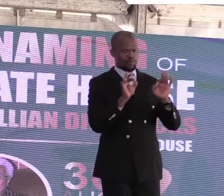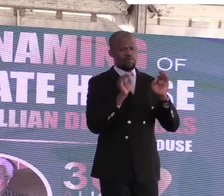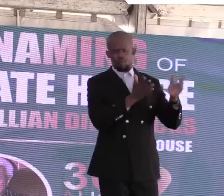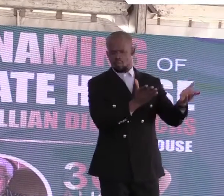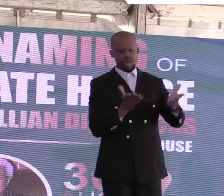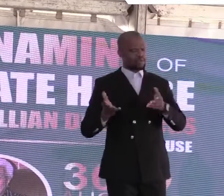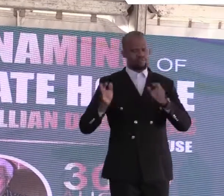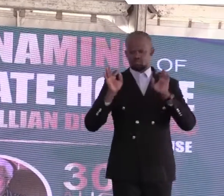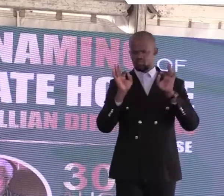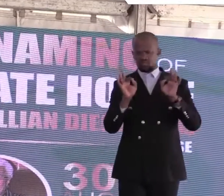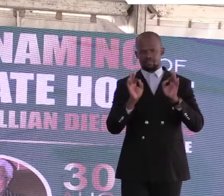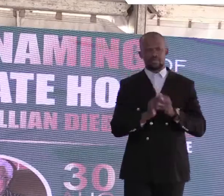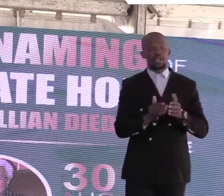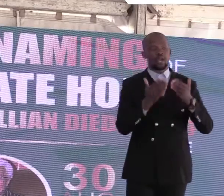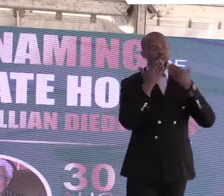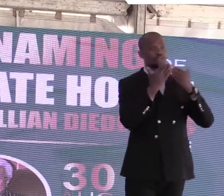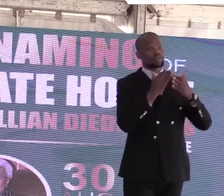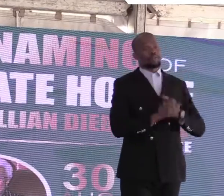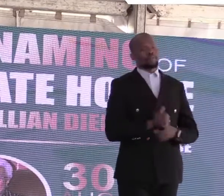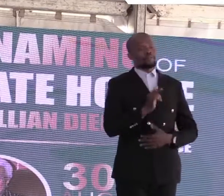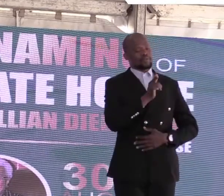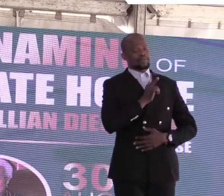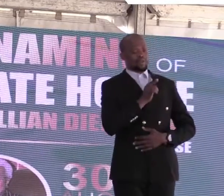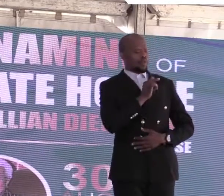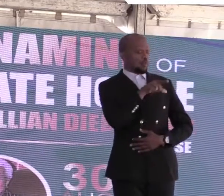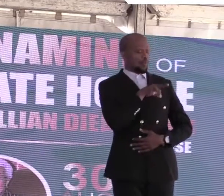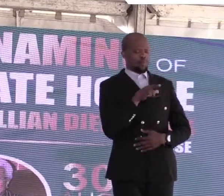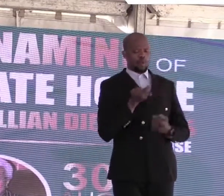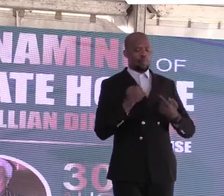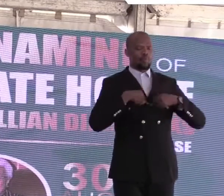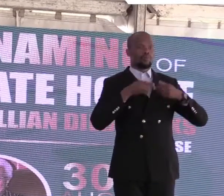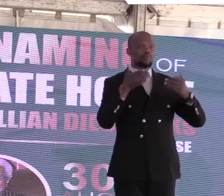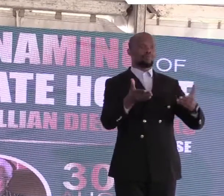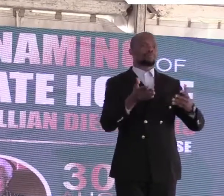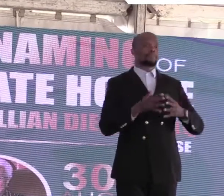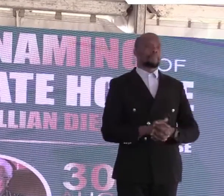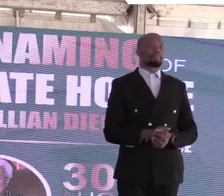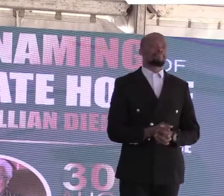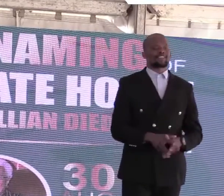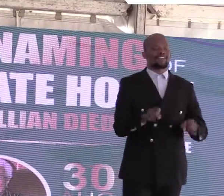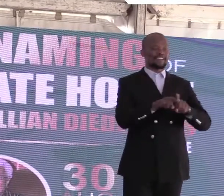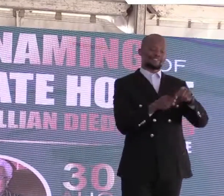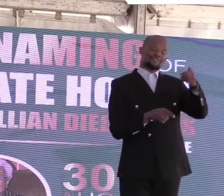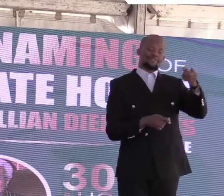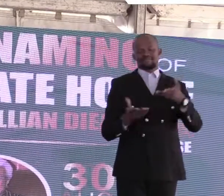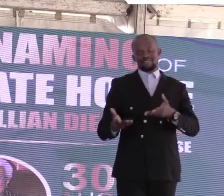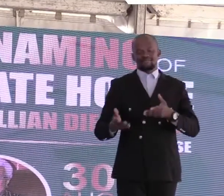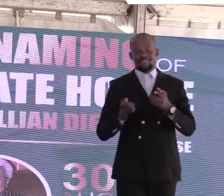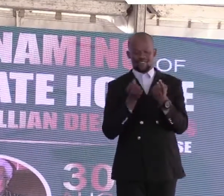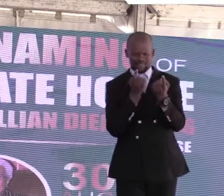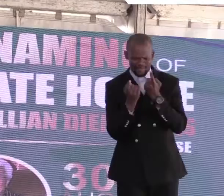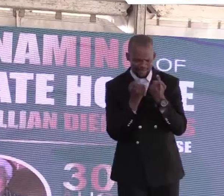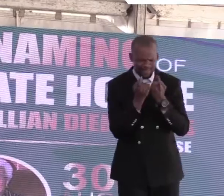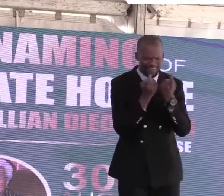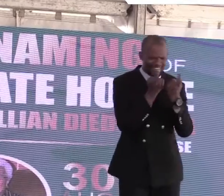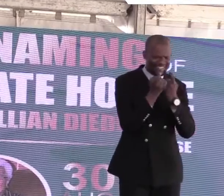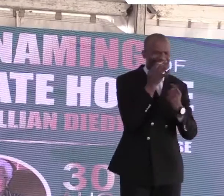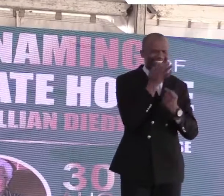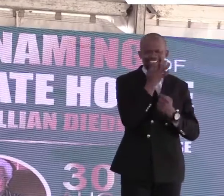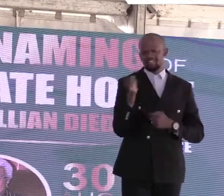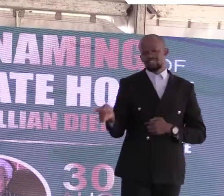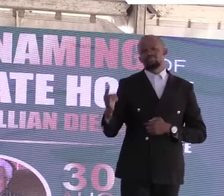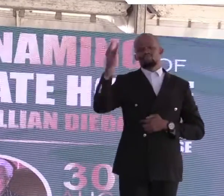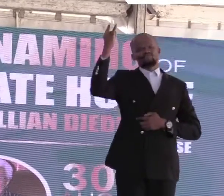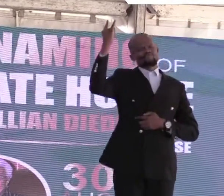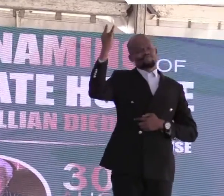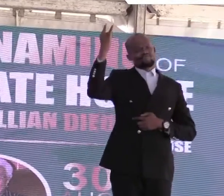welcome and really telling us why today we are here. And as you were standing here and complaining that this podium is taller